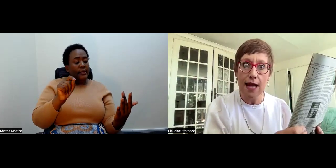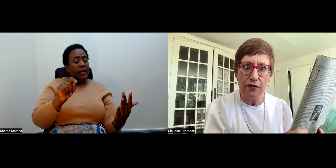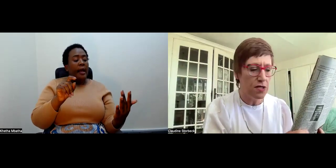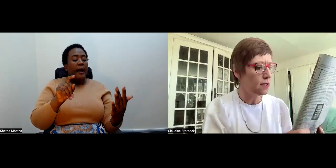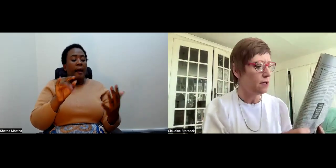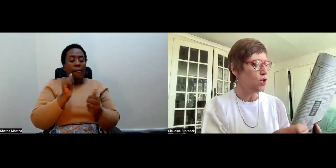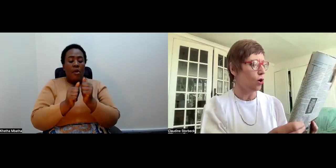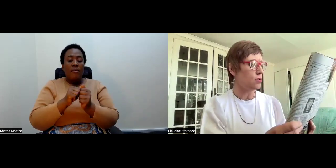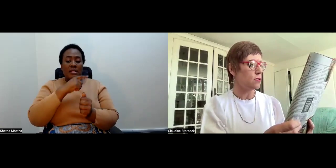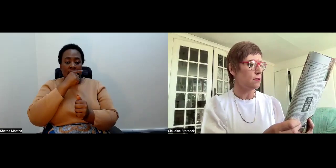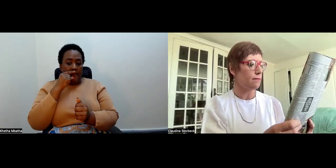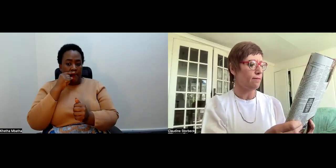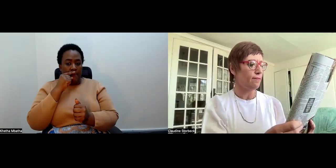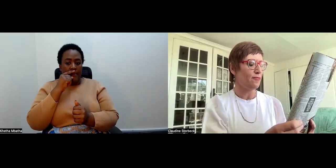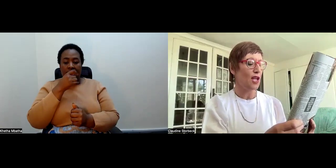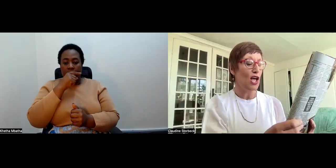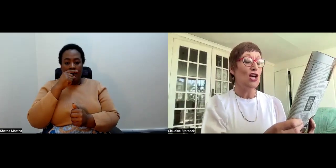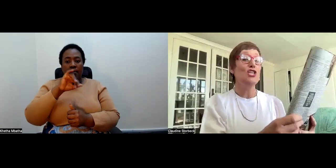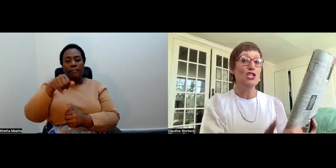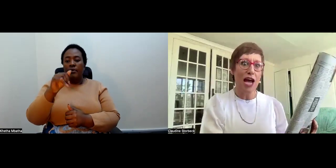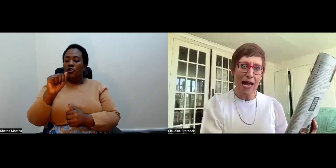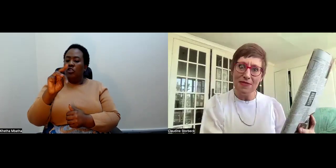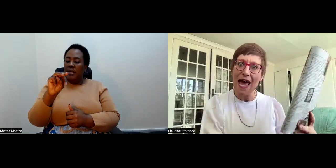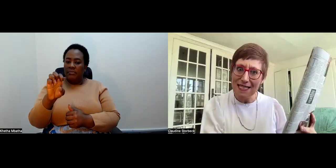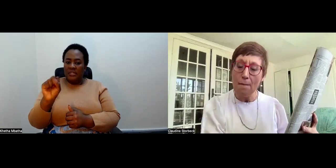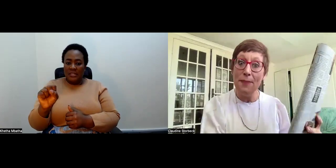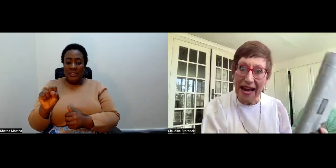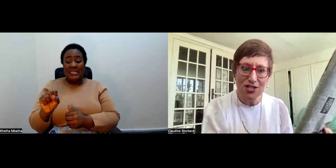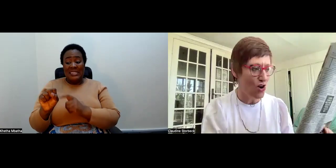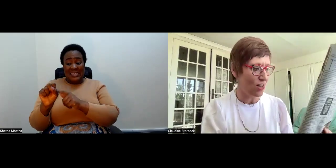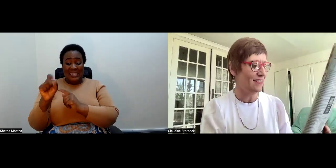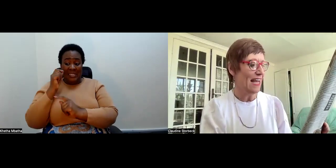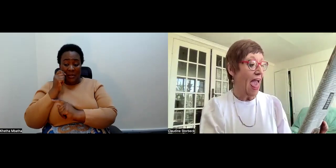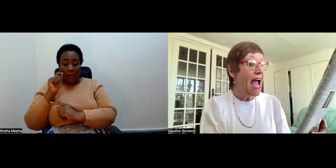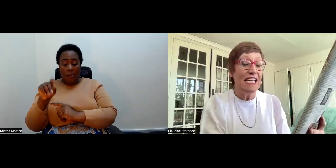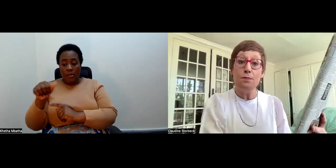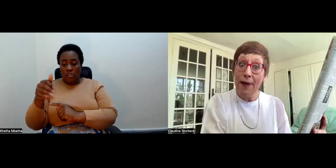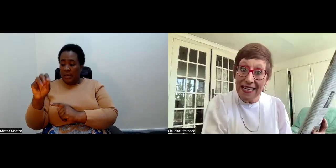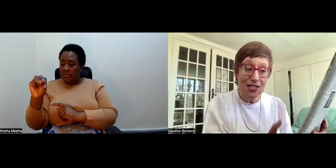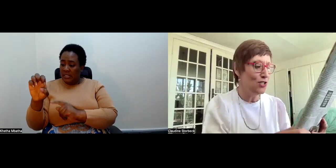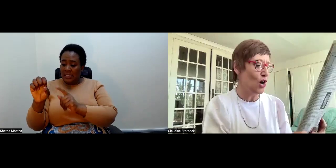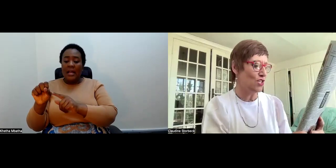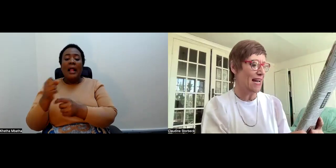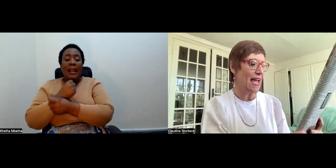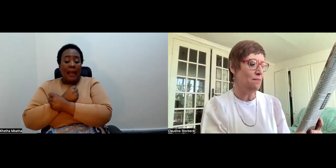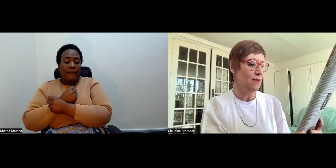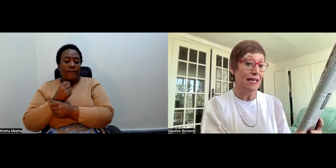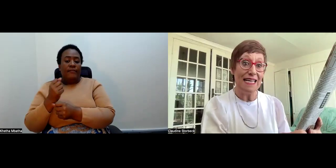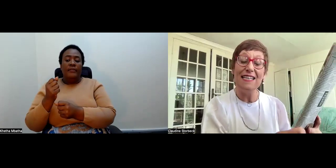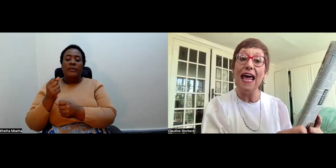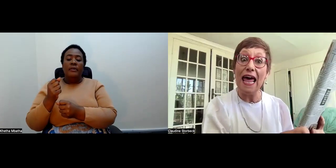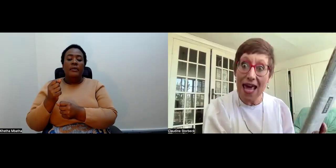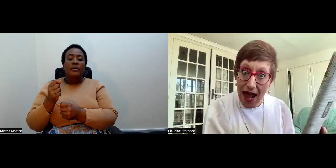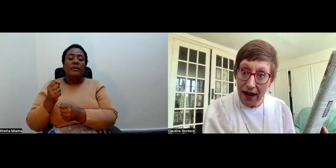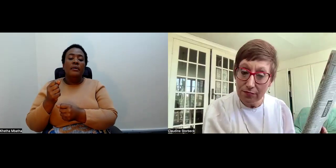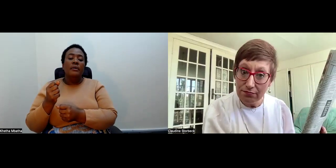James loves dogs. James has a pet dog, and his pet dog's name